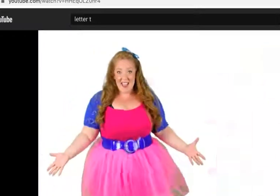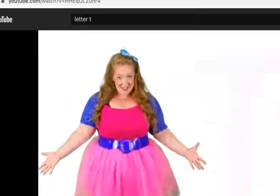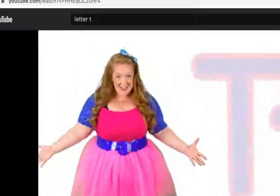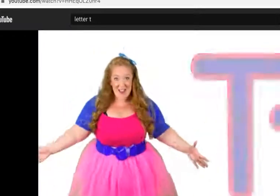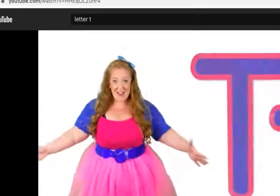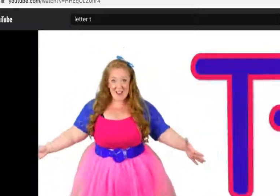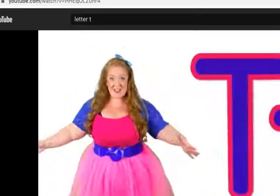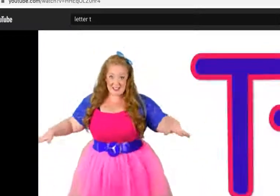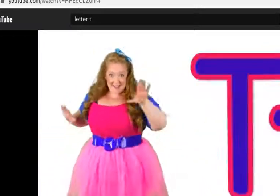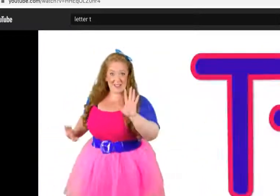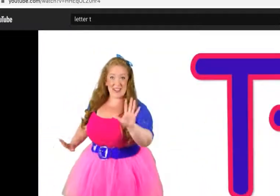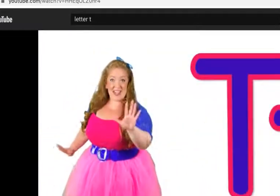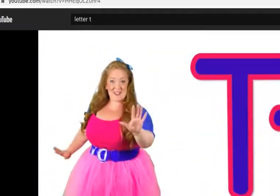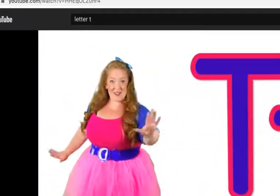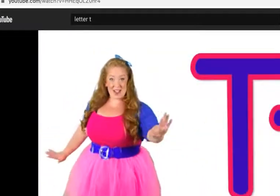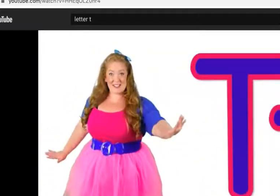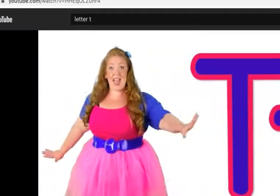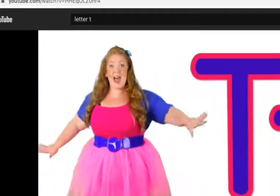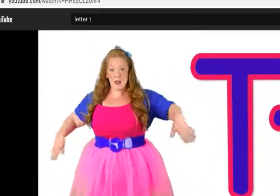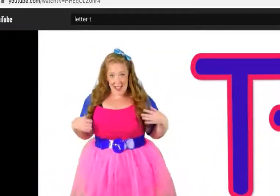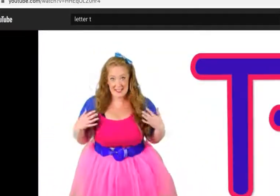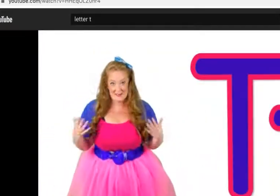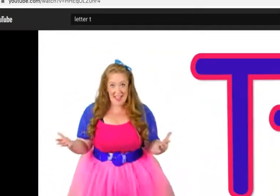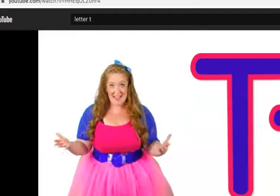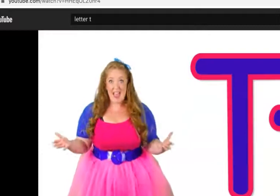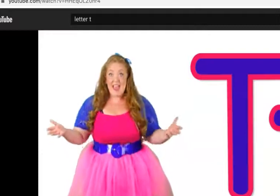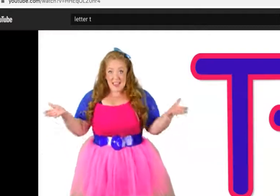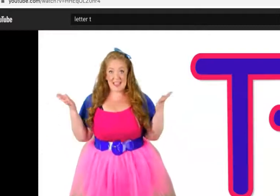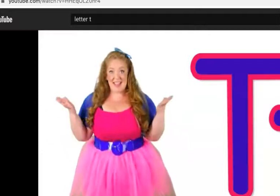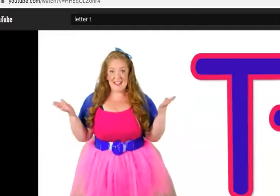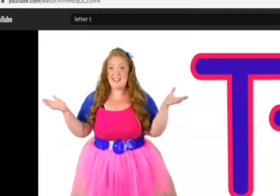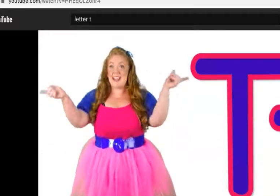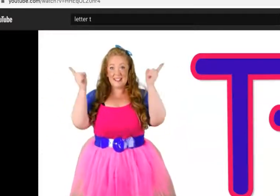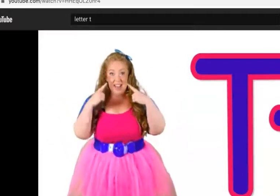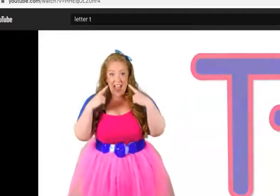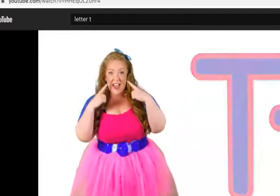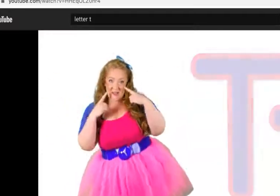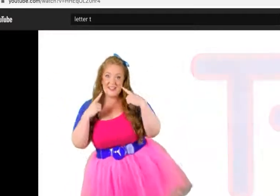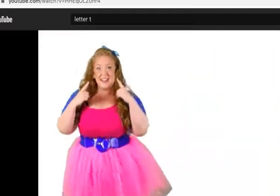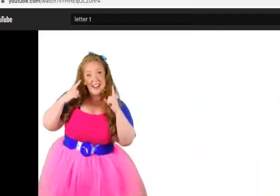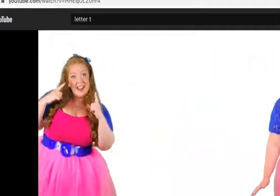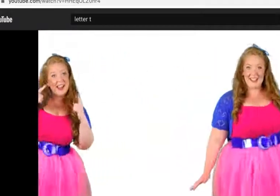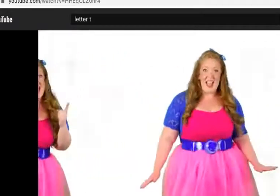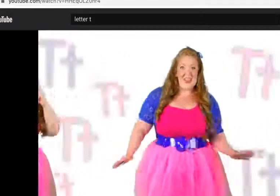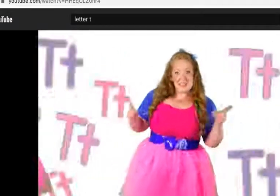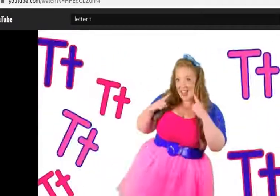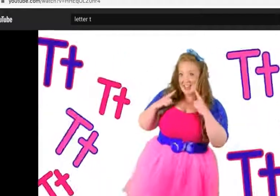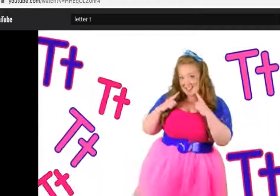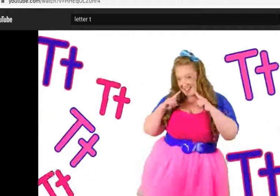You know some T words now. Let's make the letter T sound. T, t,